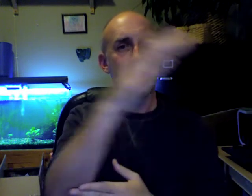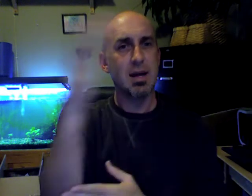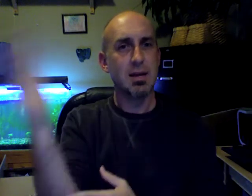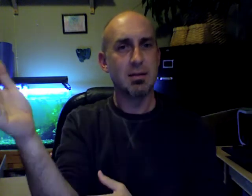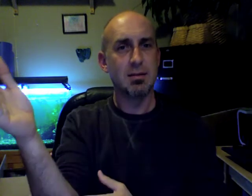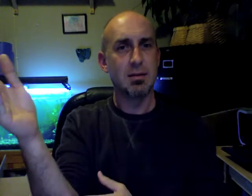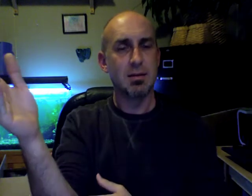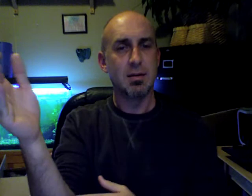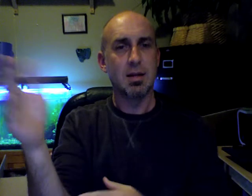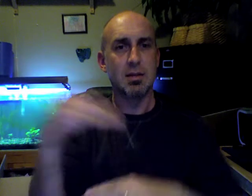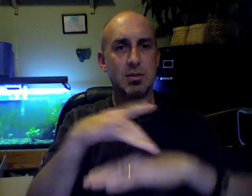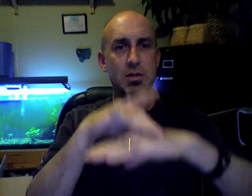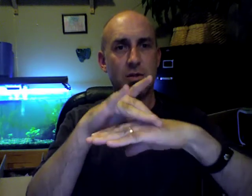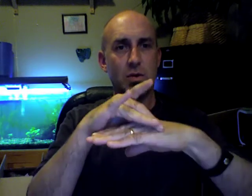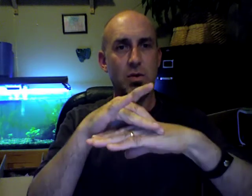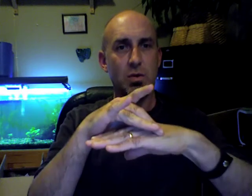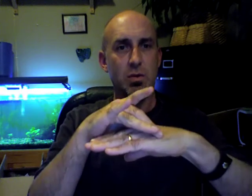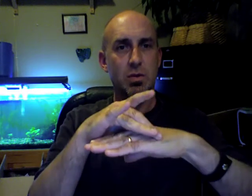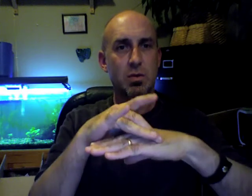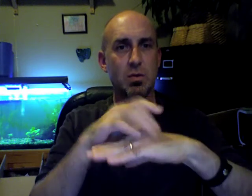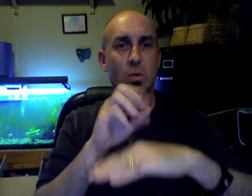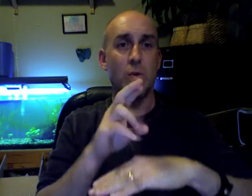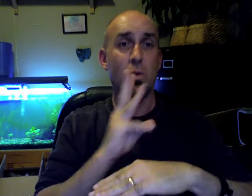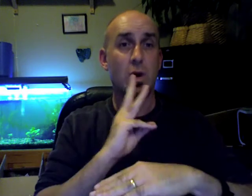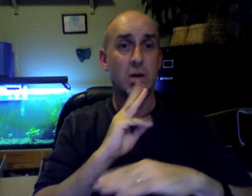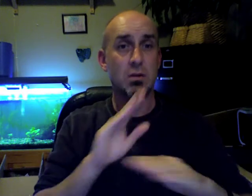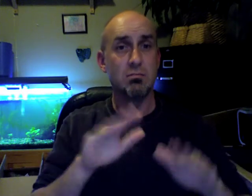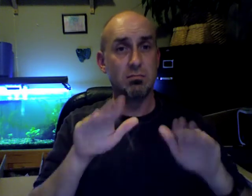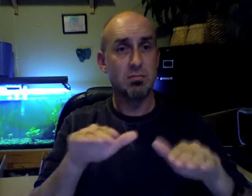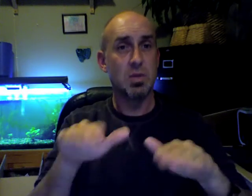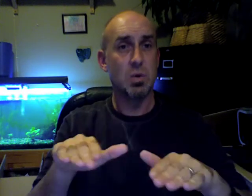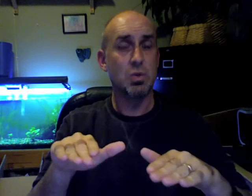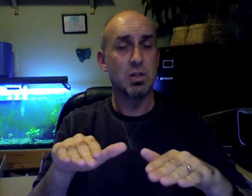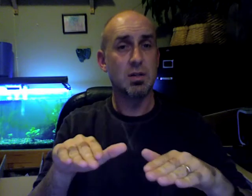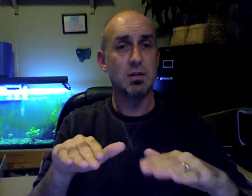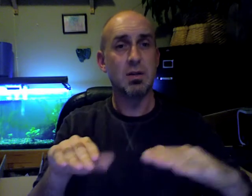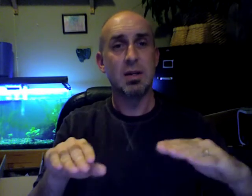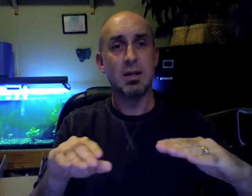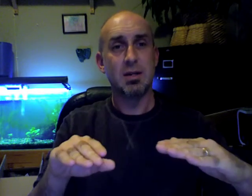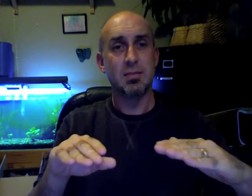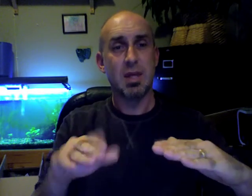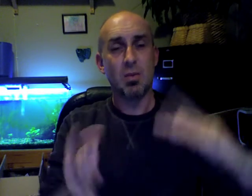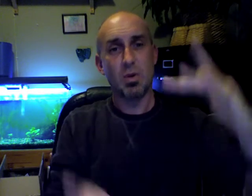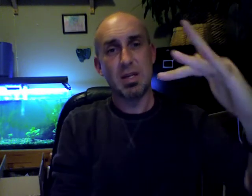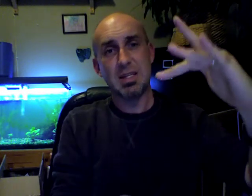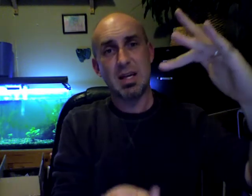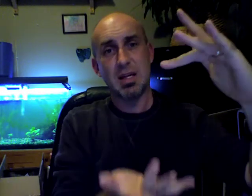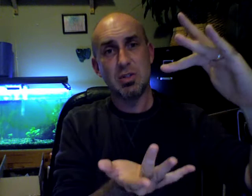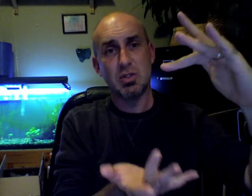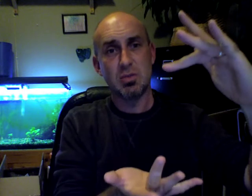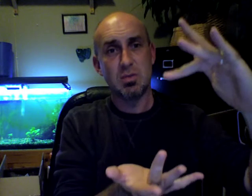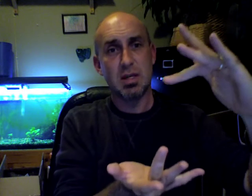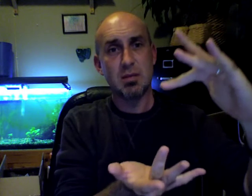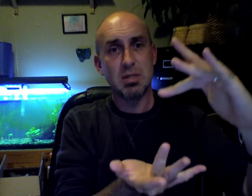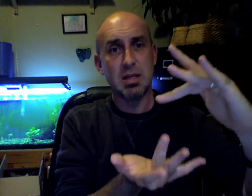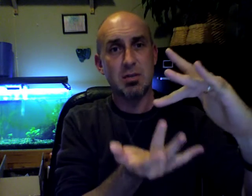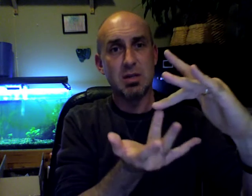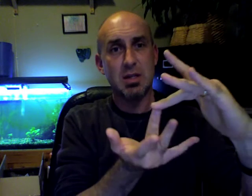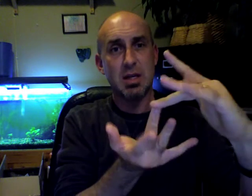sky, and then there's either the earth or the water, the ocean here. And where they touch, where they come together and touch,